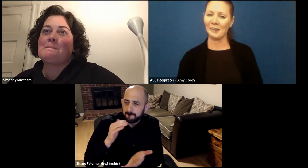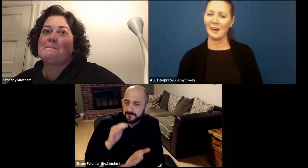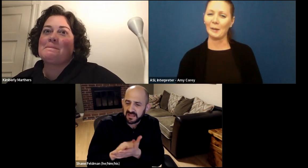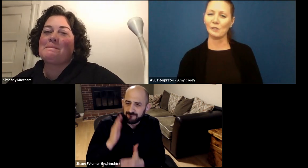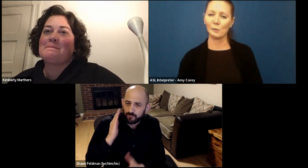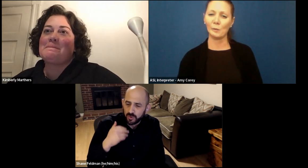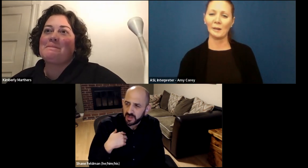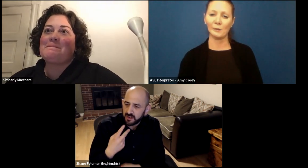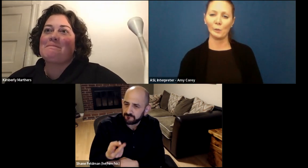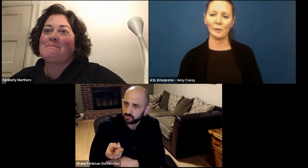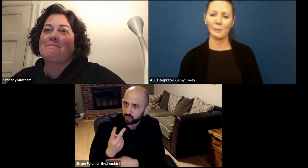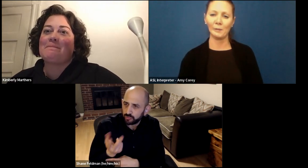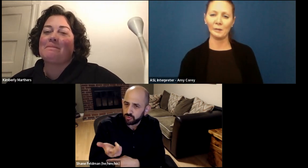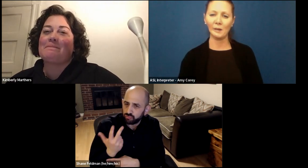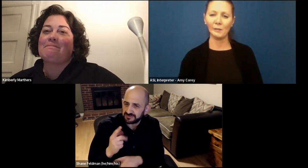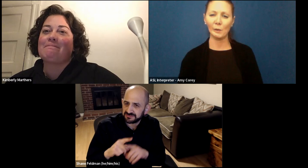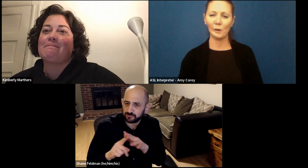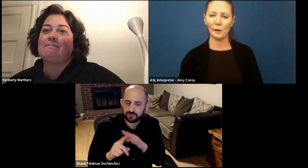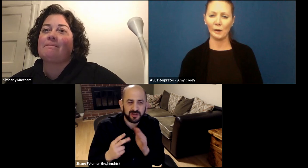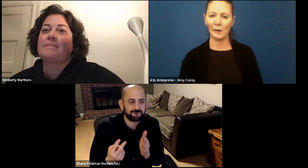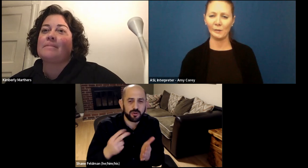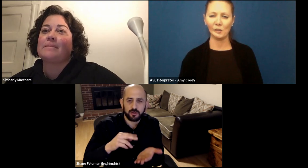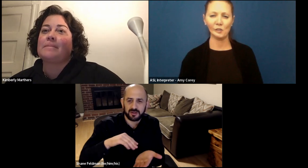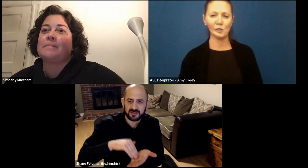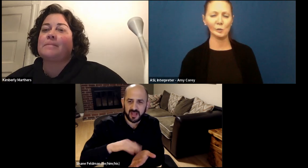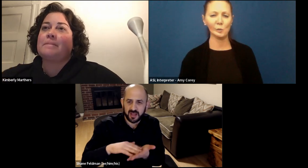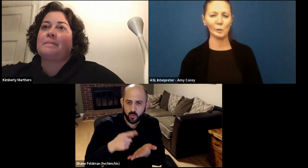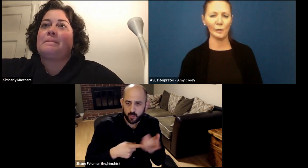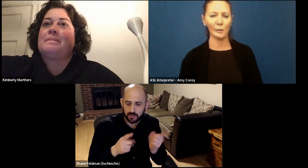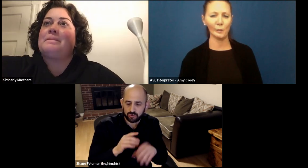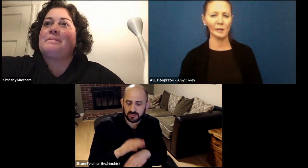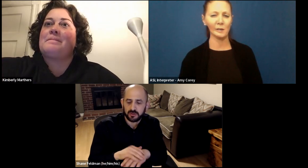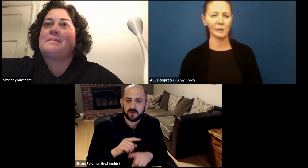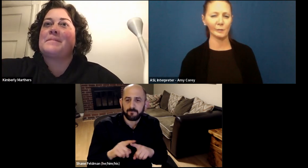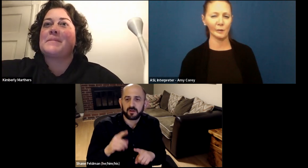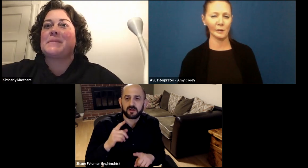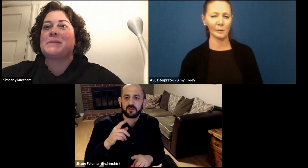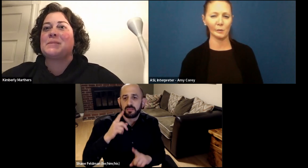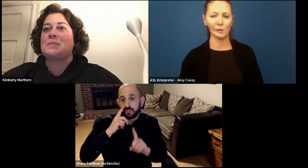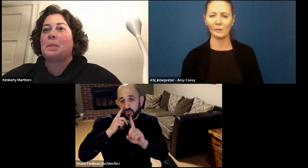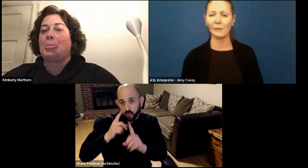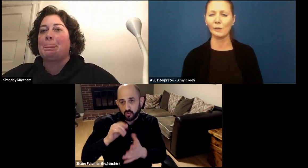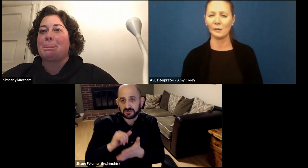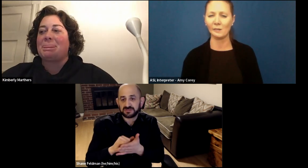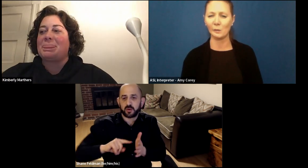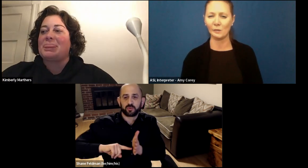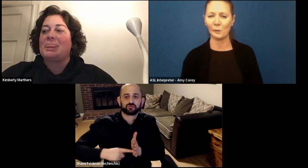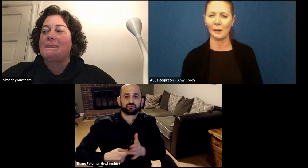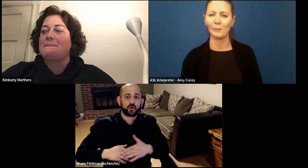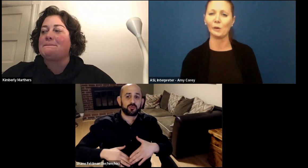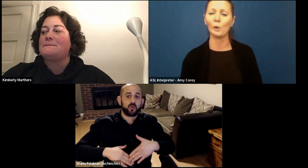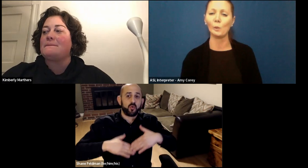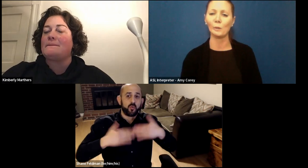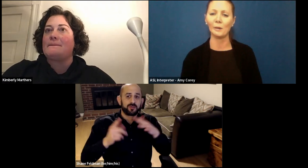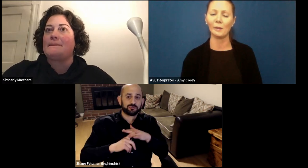sorry about that. Just to remind everyone that I believe that we are having 2 or 3 different retreats. I have to look and see what's going